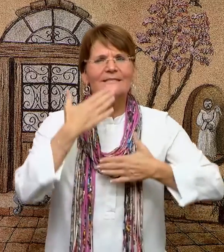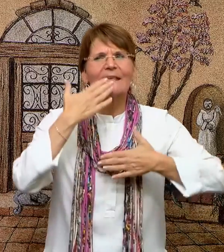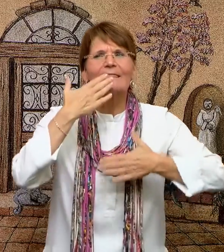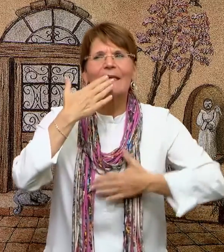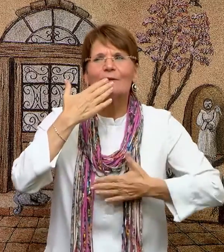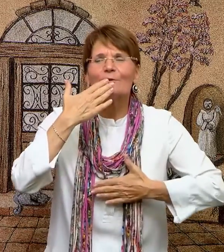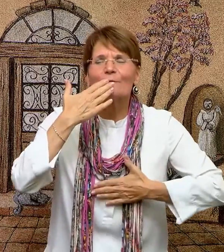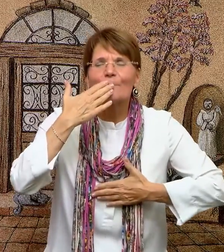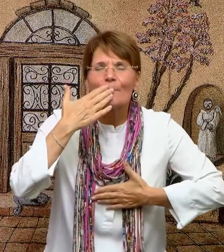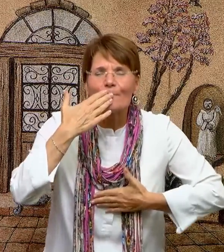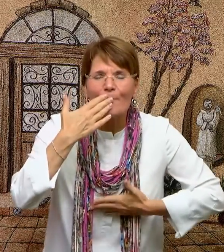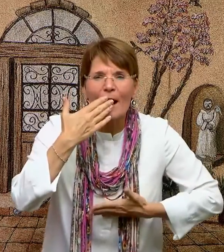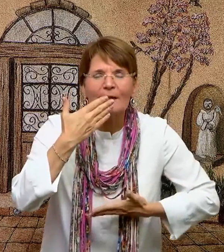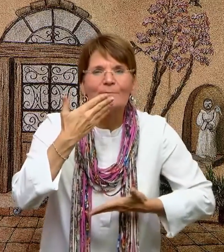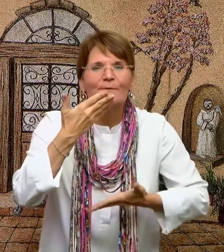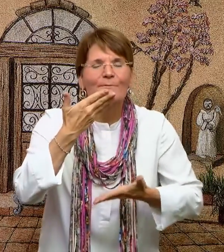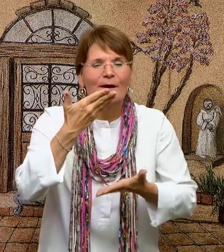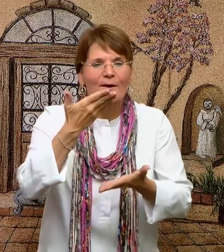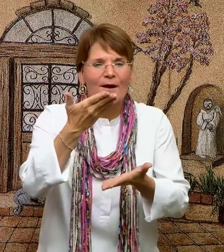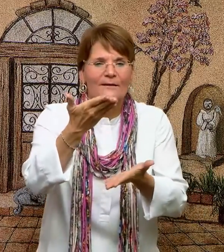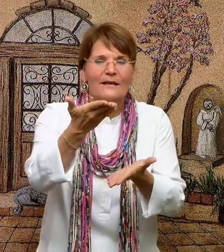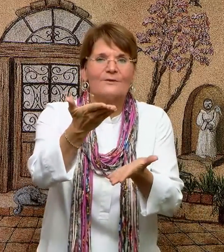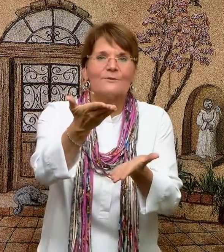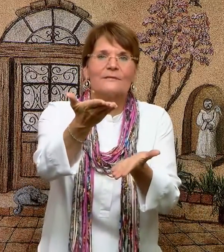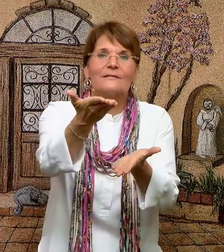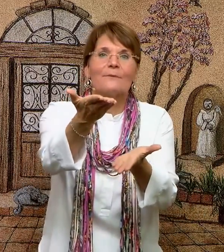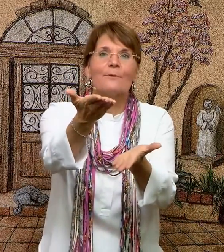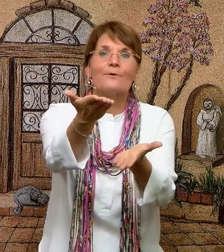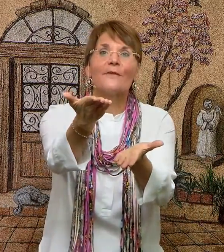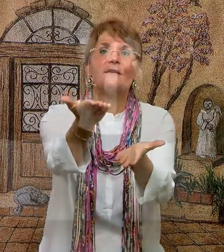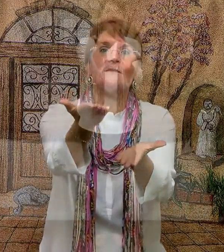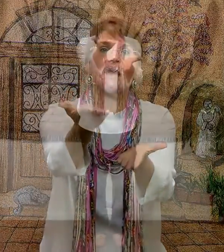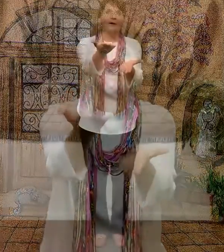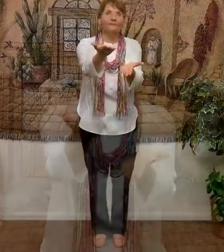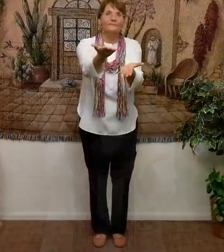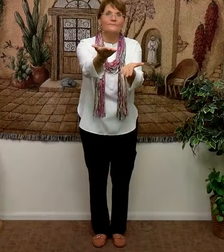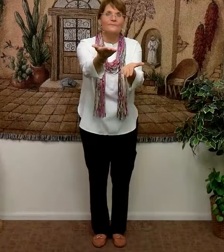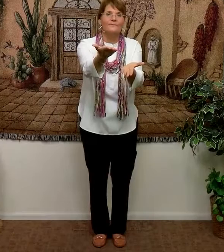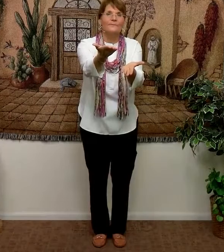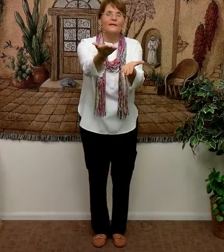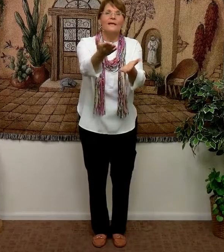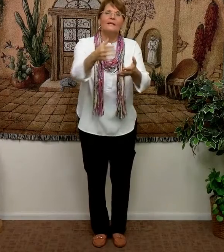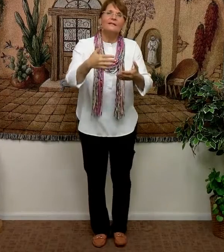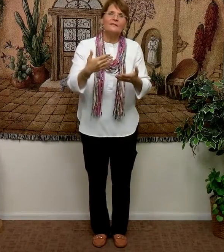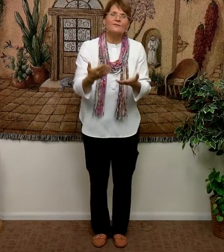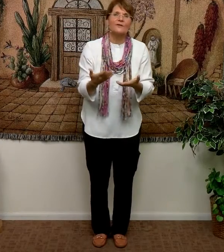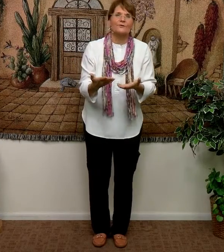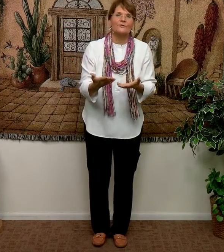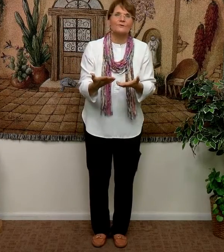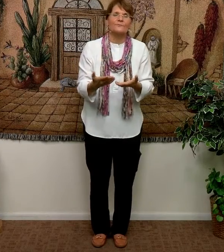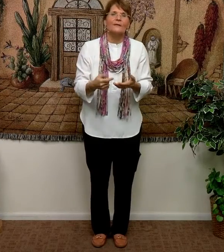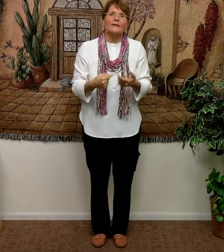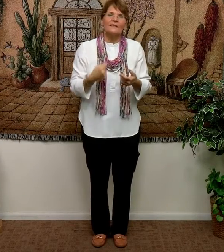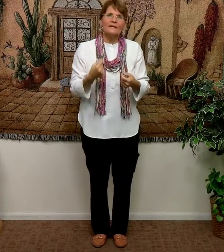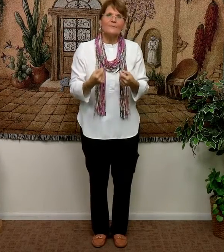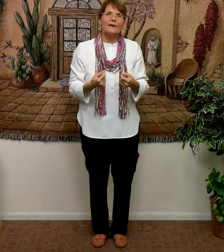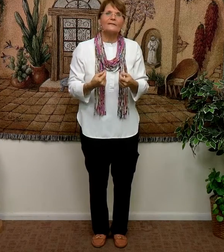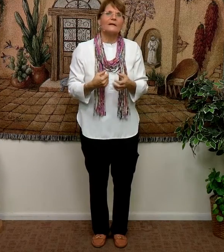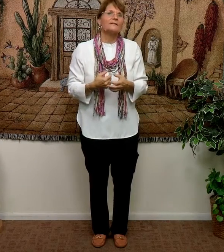say thank you from the bottom of my heart as you extend both hands out. And in this gesture, think about the idea